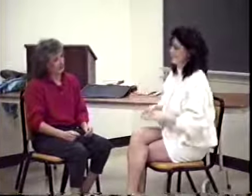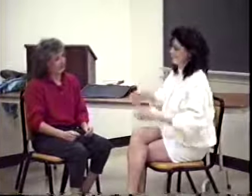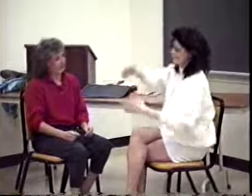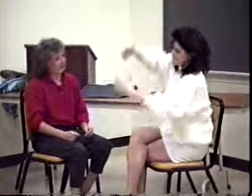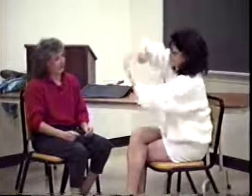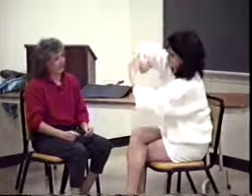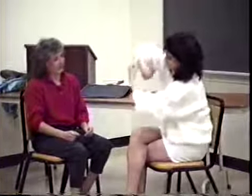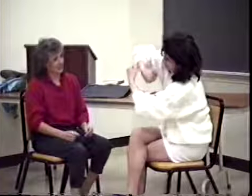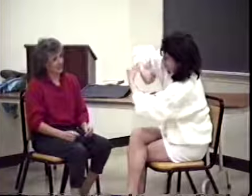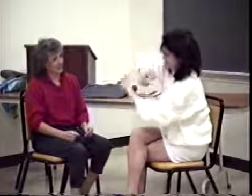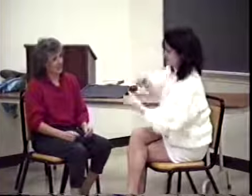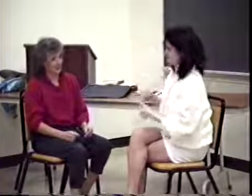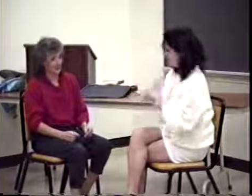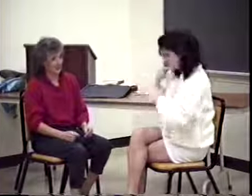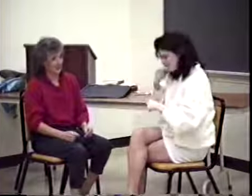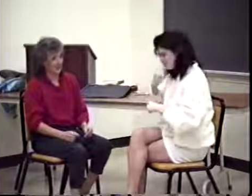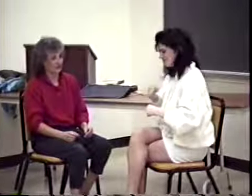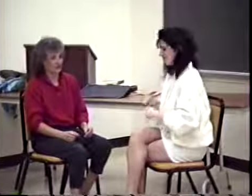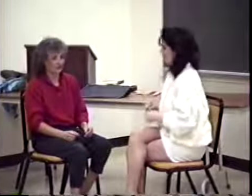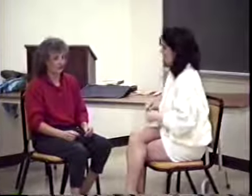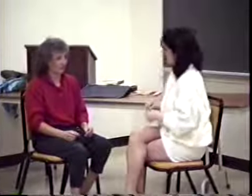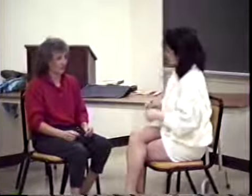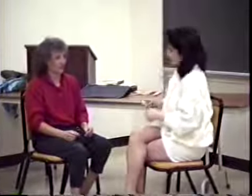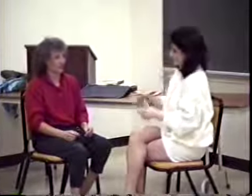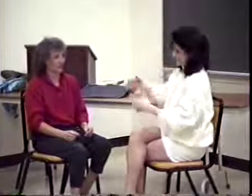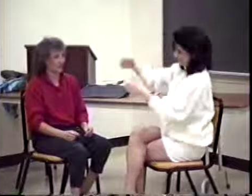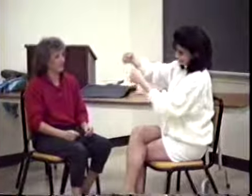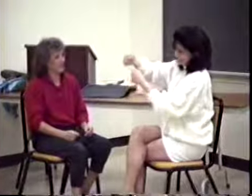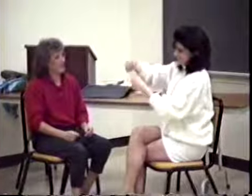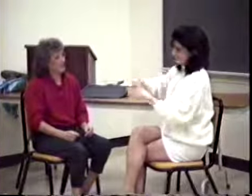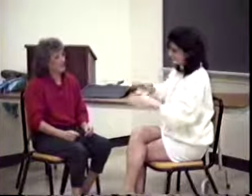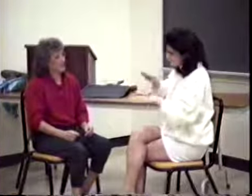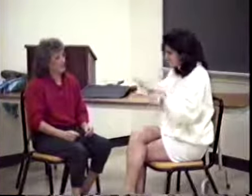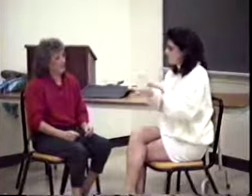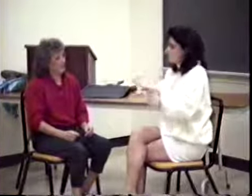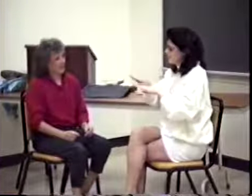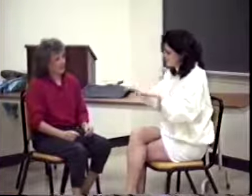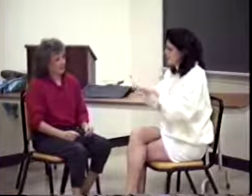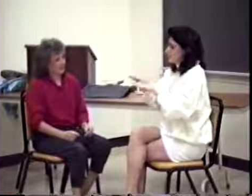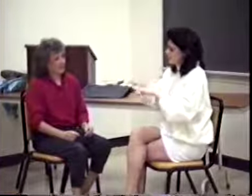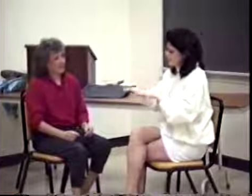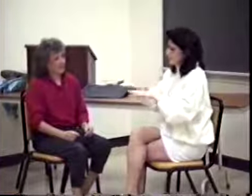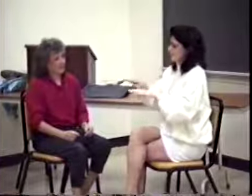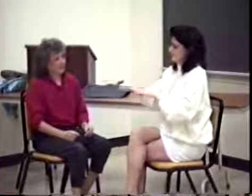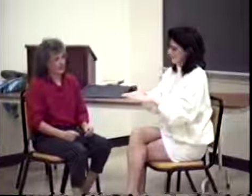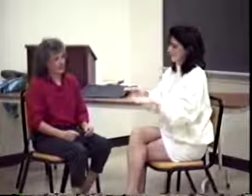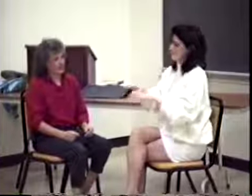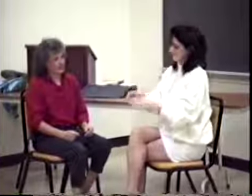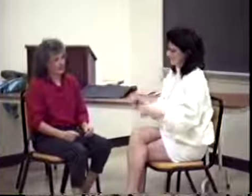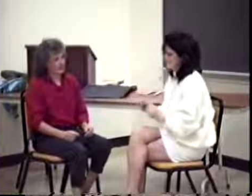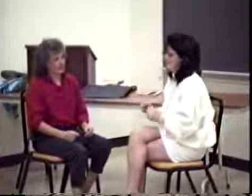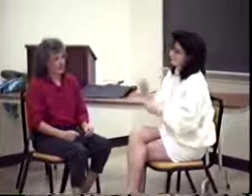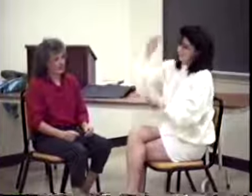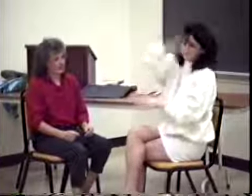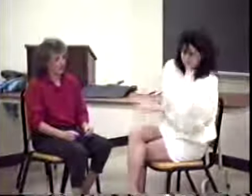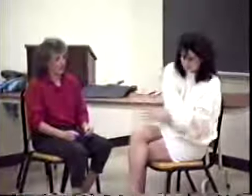side until she got off. She was holding on really hard and tight. And the horse was kind of slowing down and she was holding on